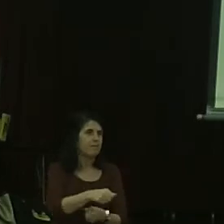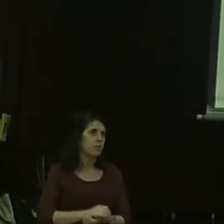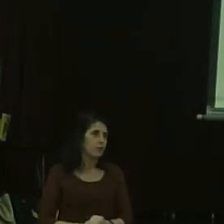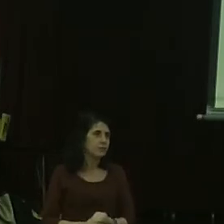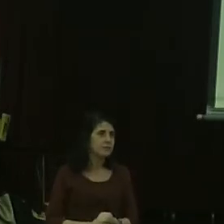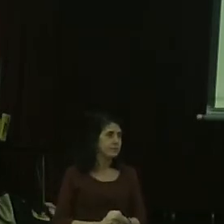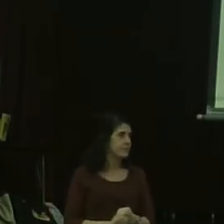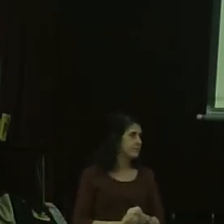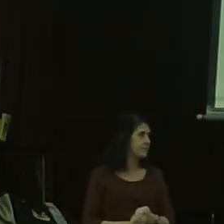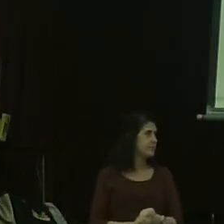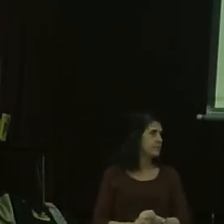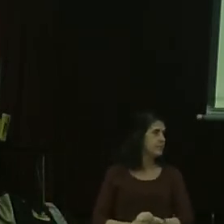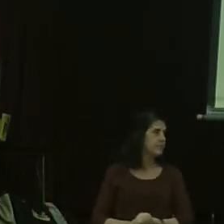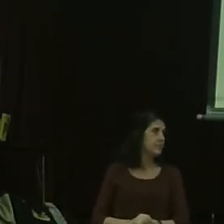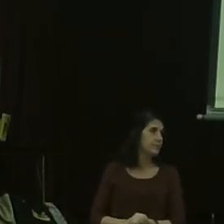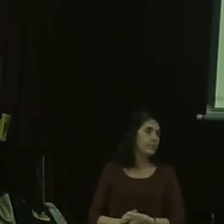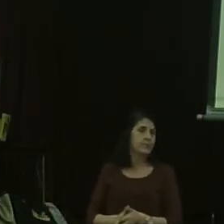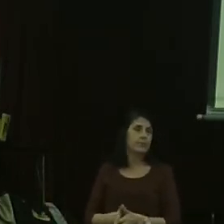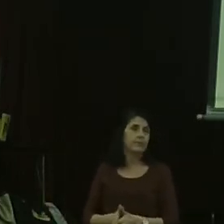Okay.